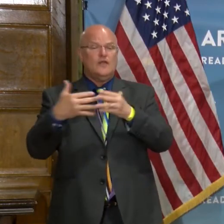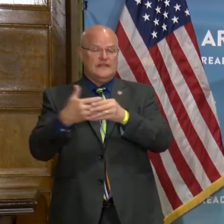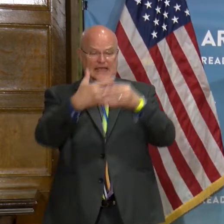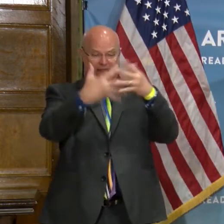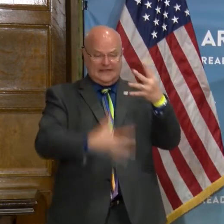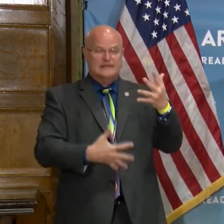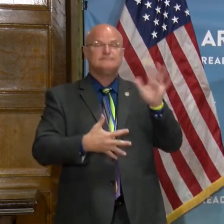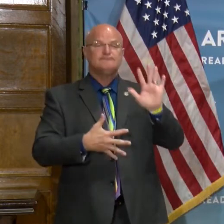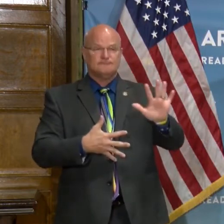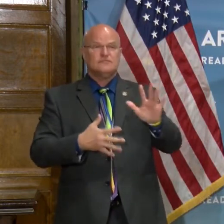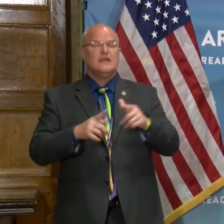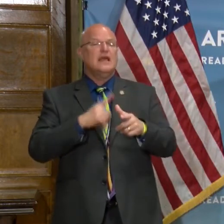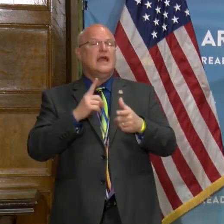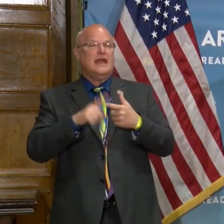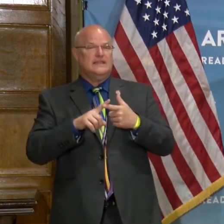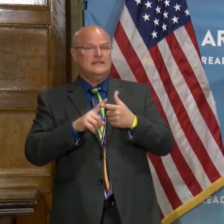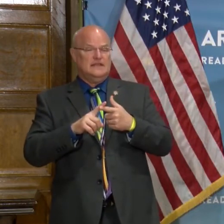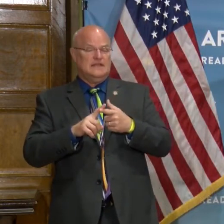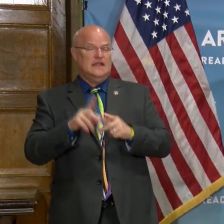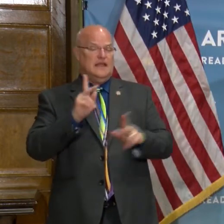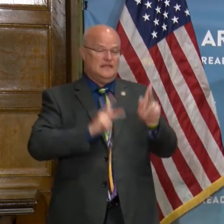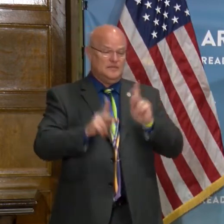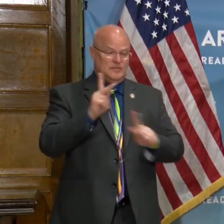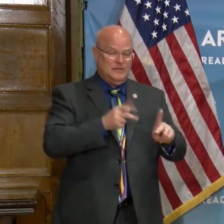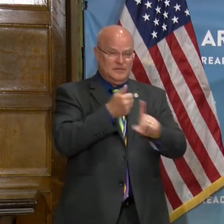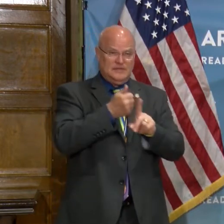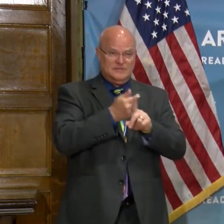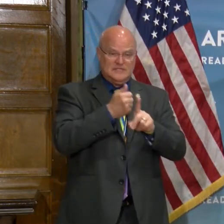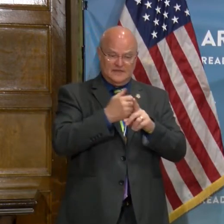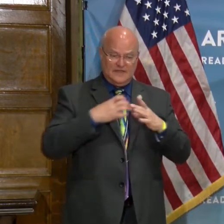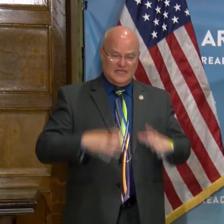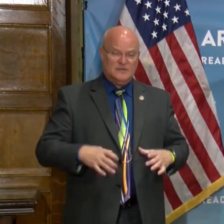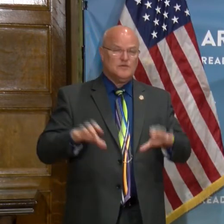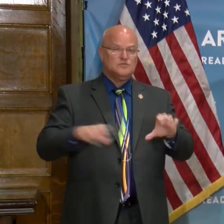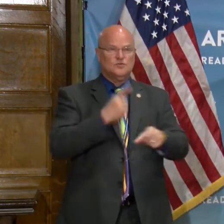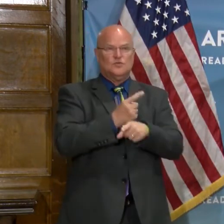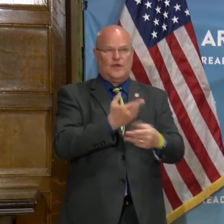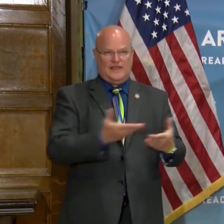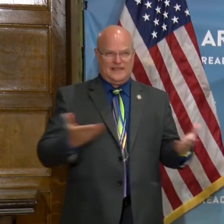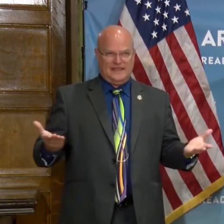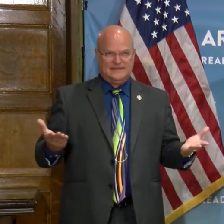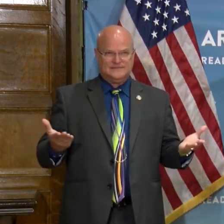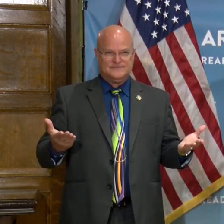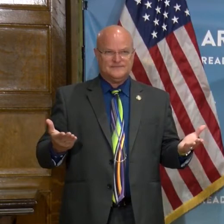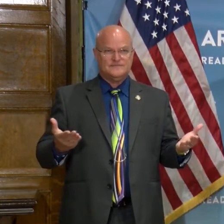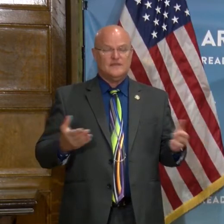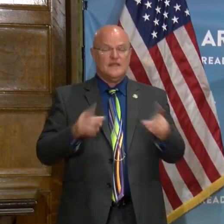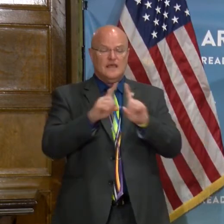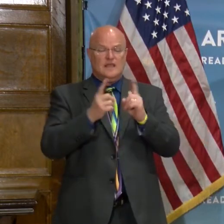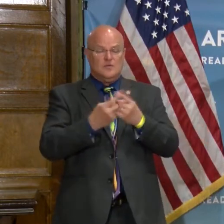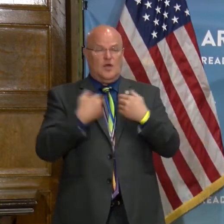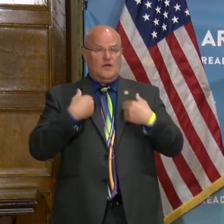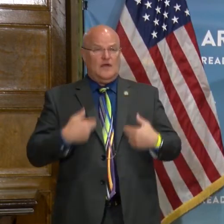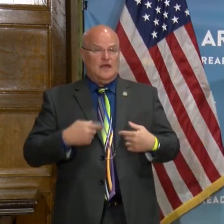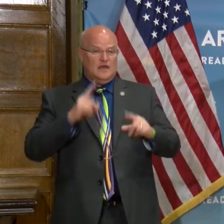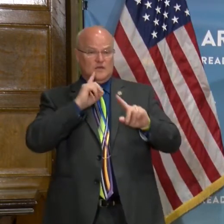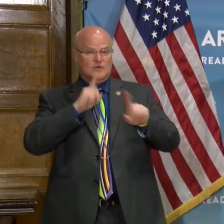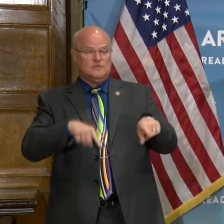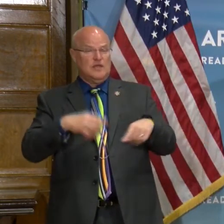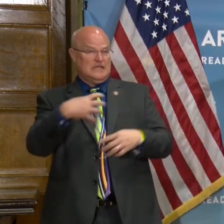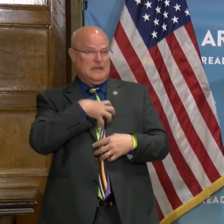then it's up to the patrons to discipline themselves and do the right thing. The Department of Health responds